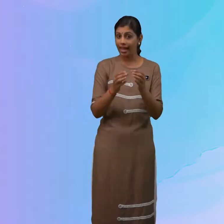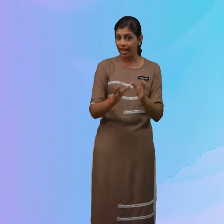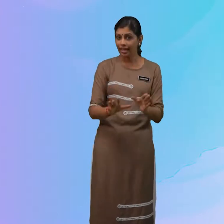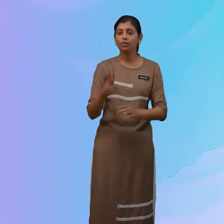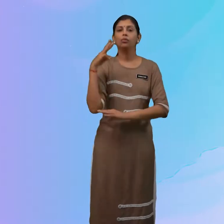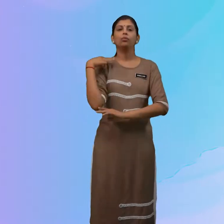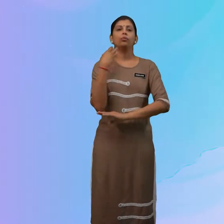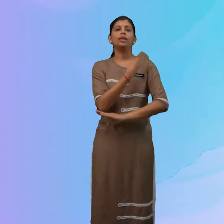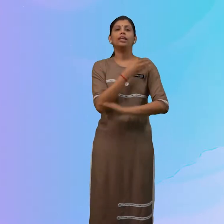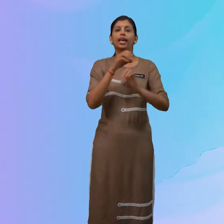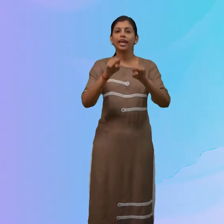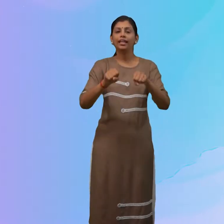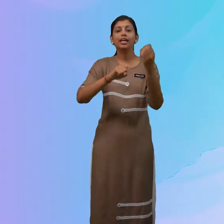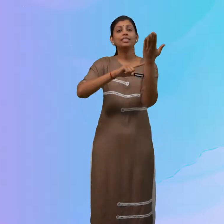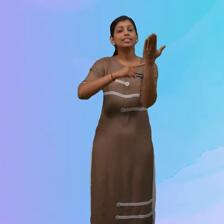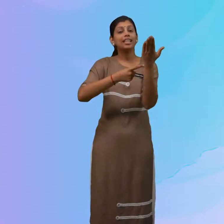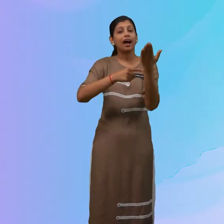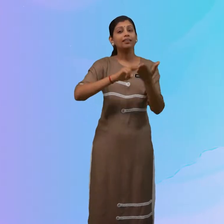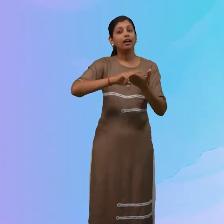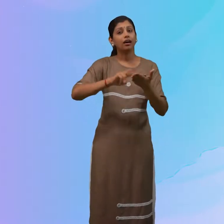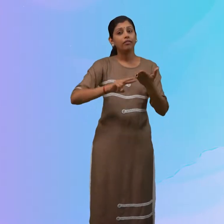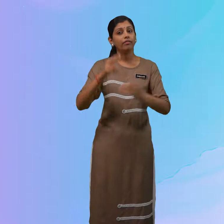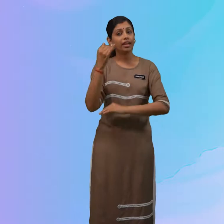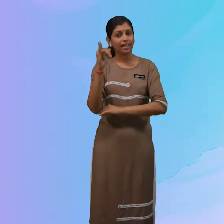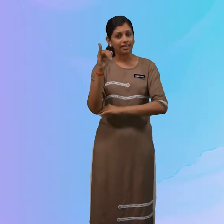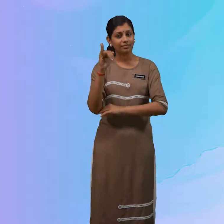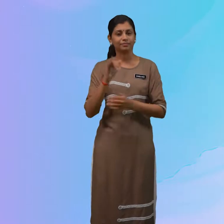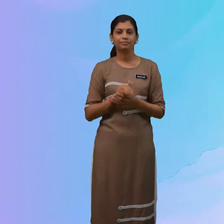Then we can start reading.